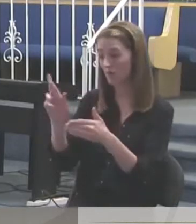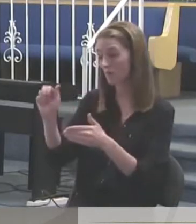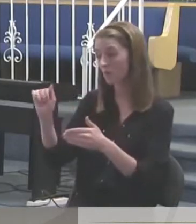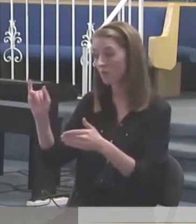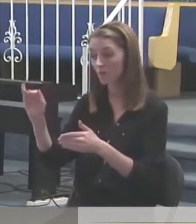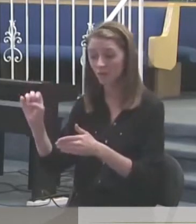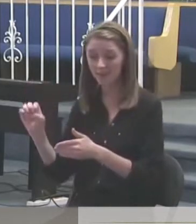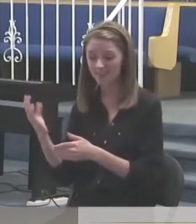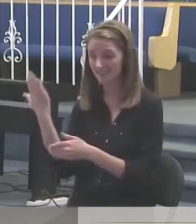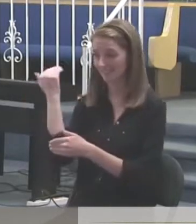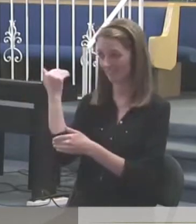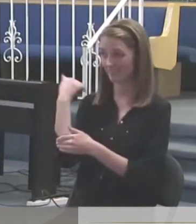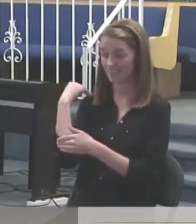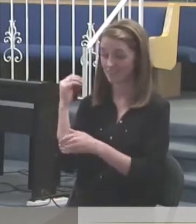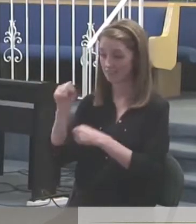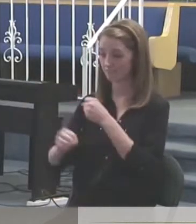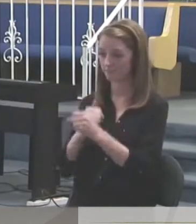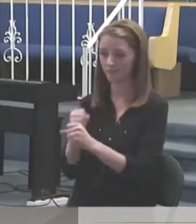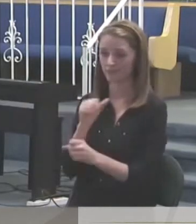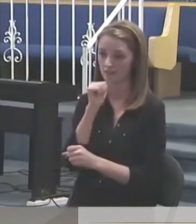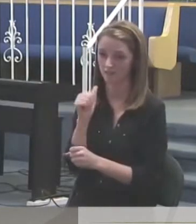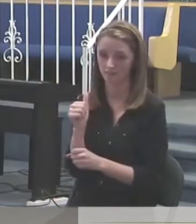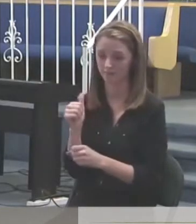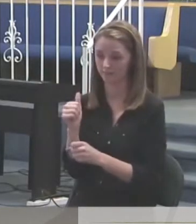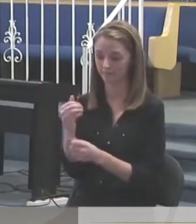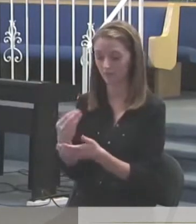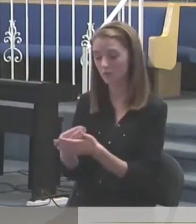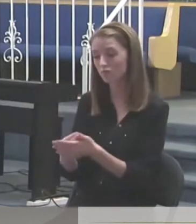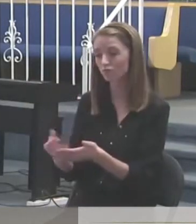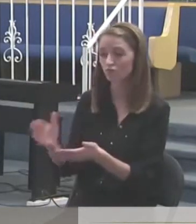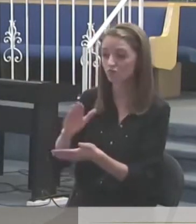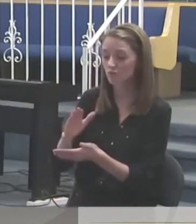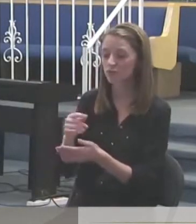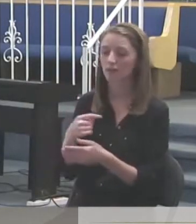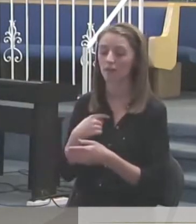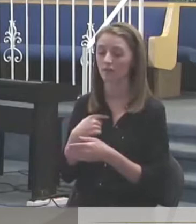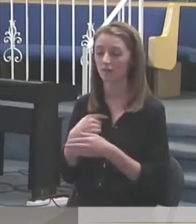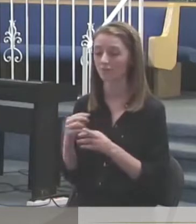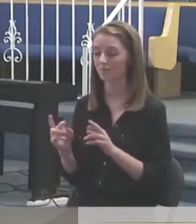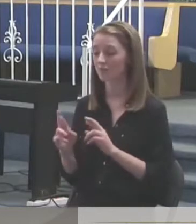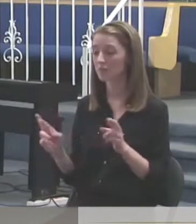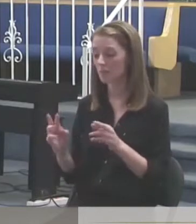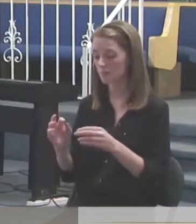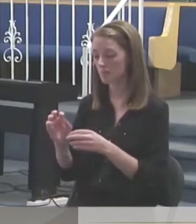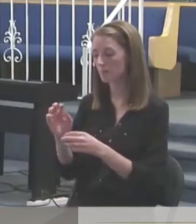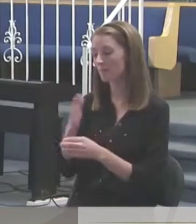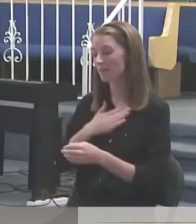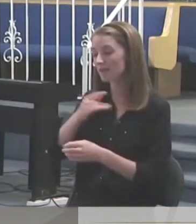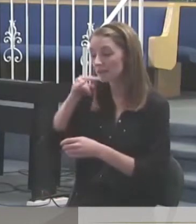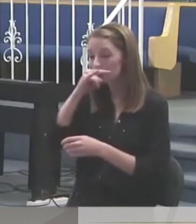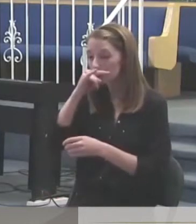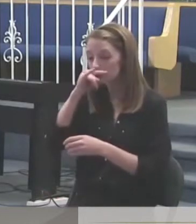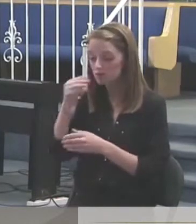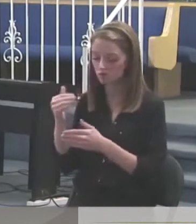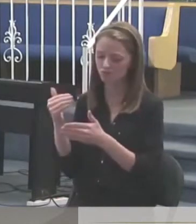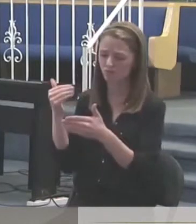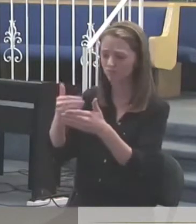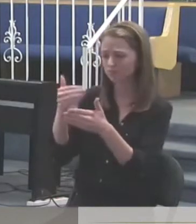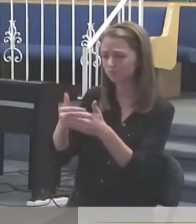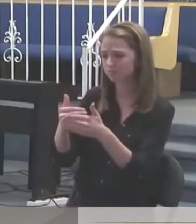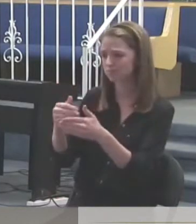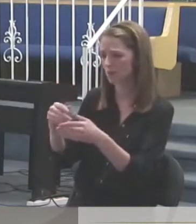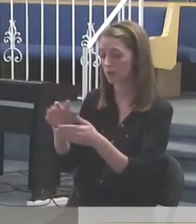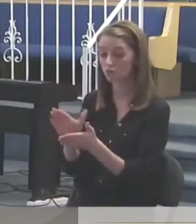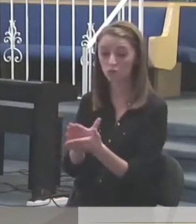I need them to give me some money because of this, that, and the other. Pray for me. I'm about to put my kids in private school because I'm tired of them going to public.